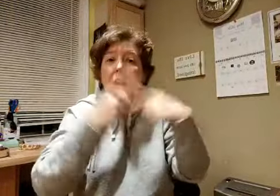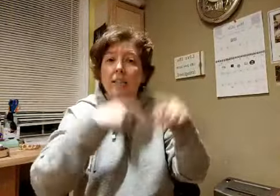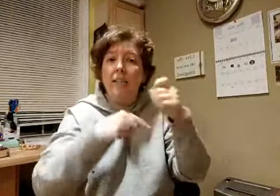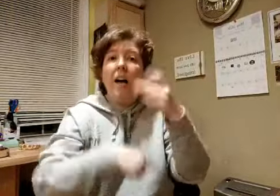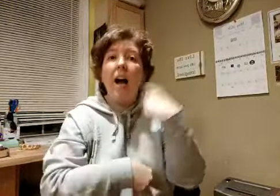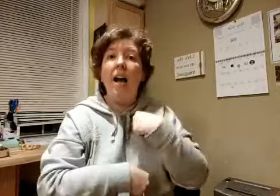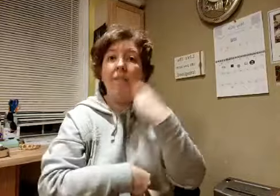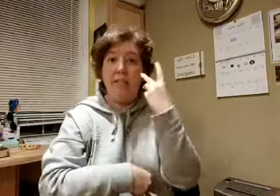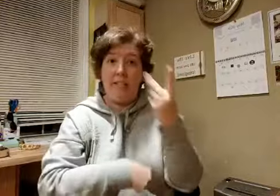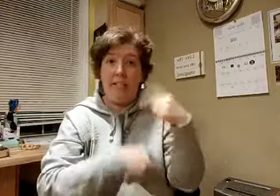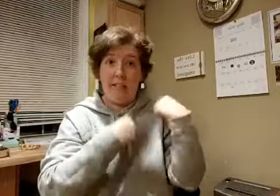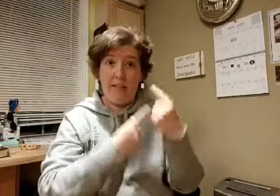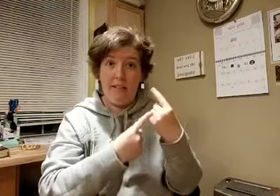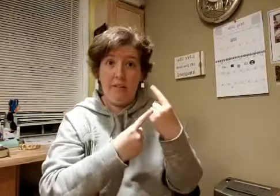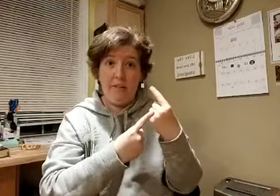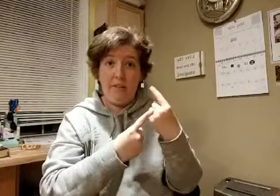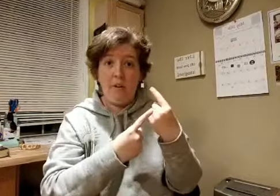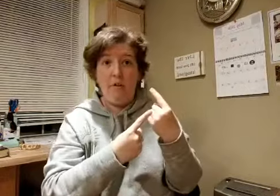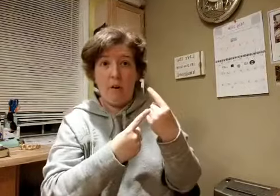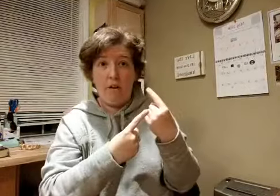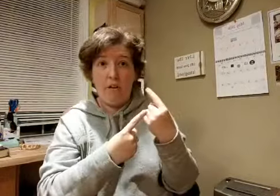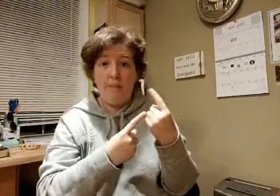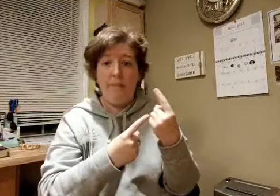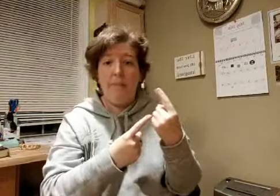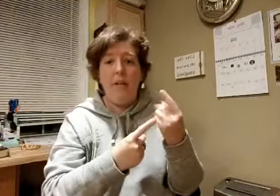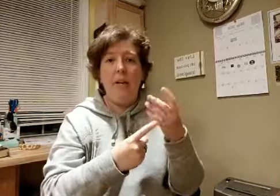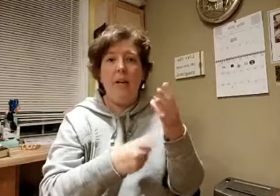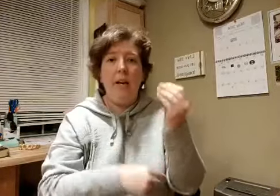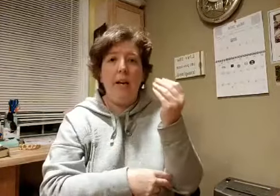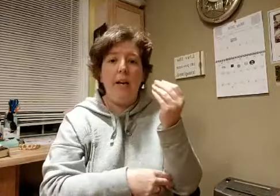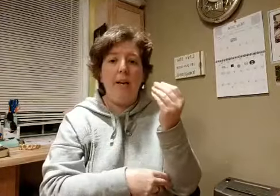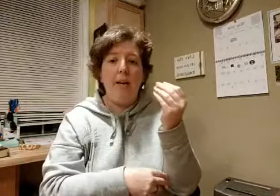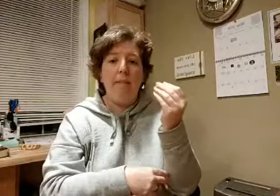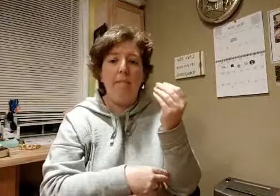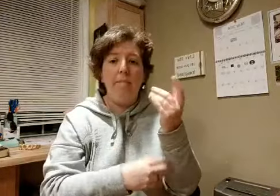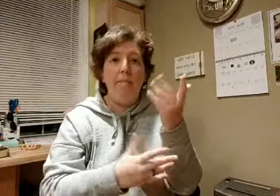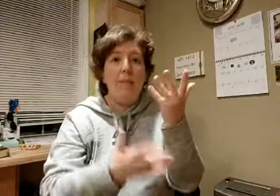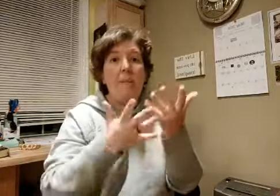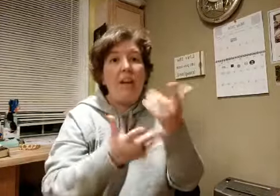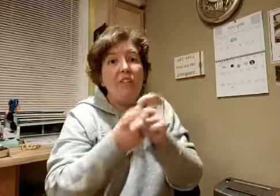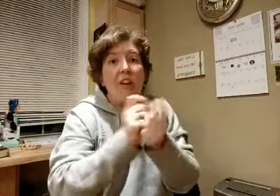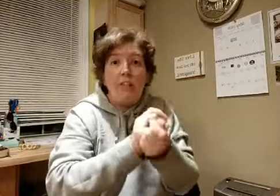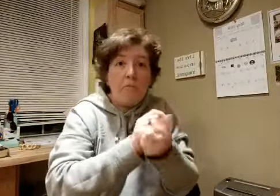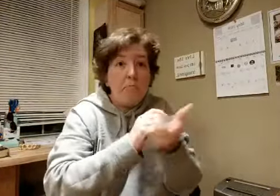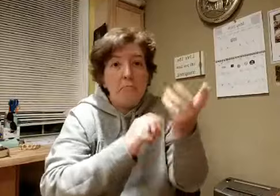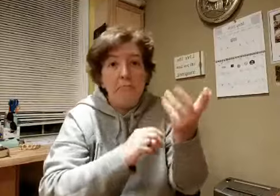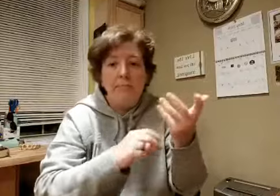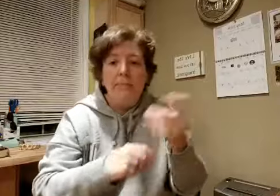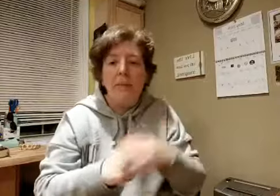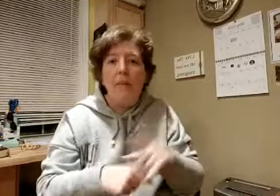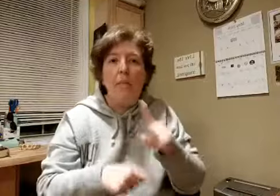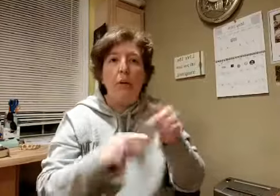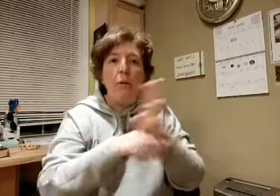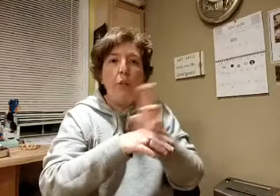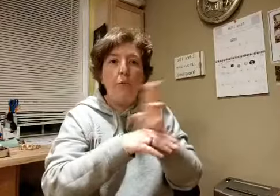that I have seen so far, and they may change, but you can use them